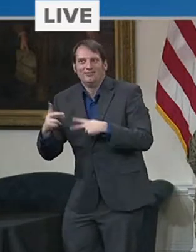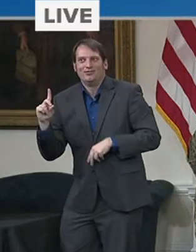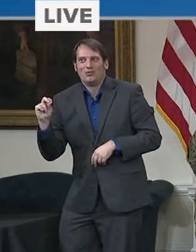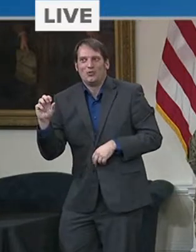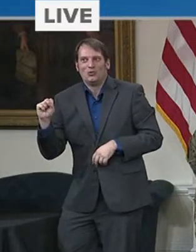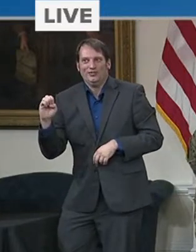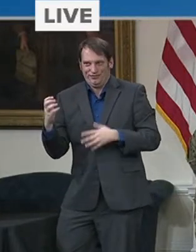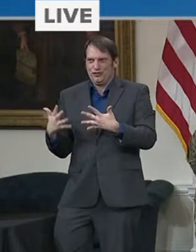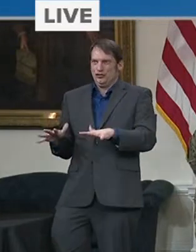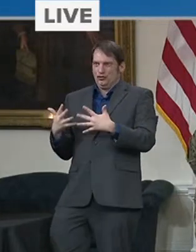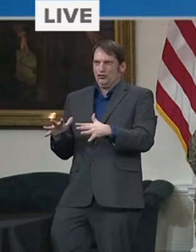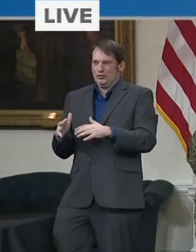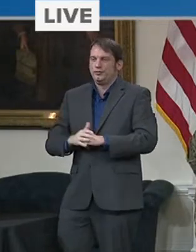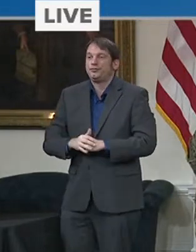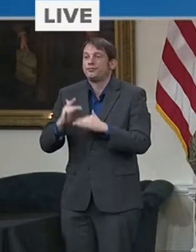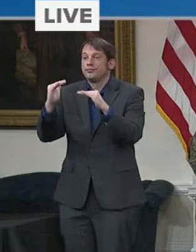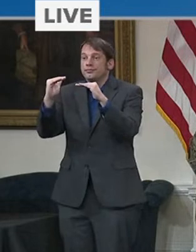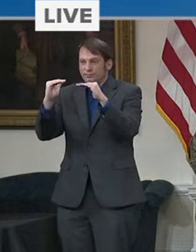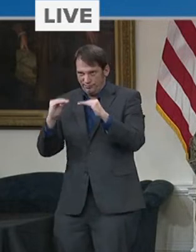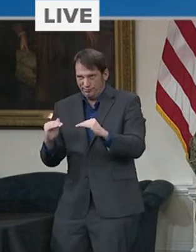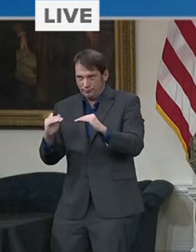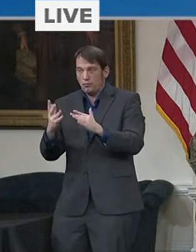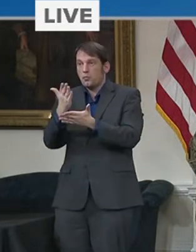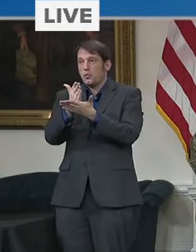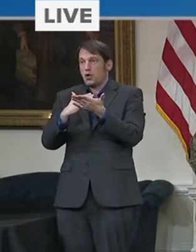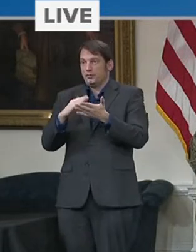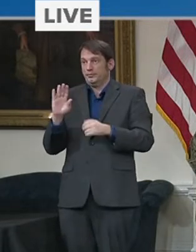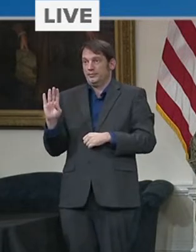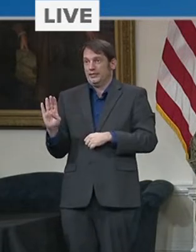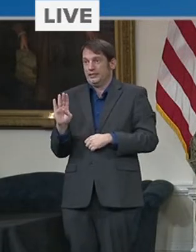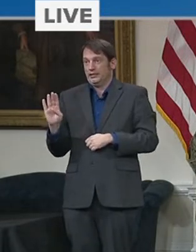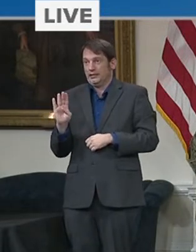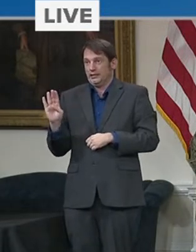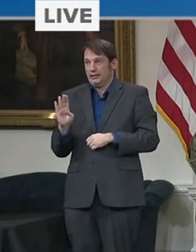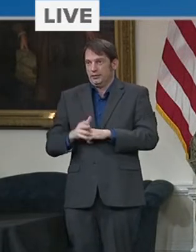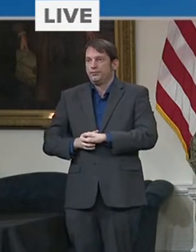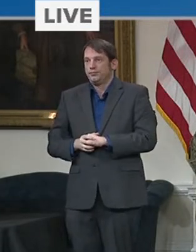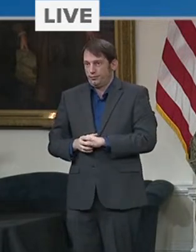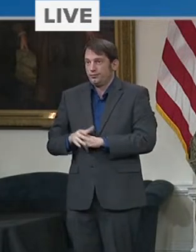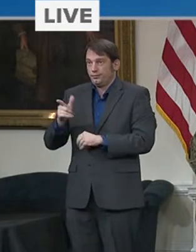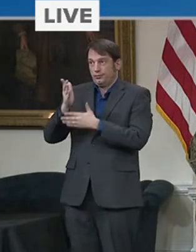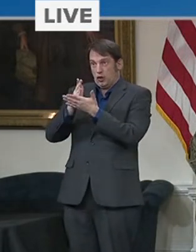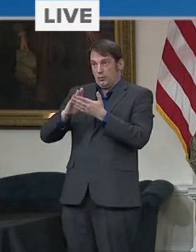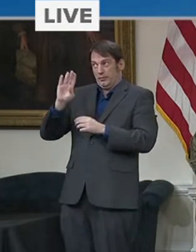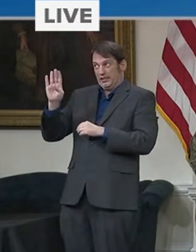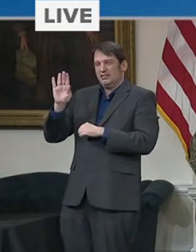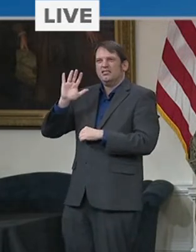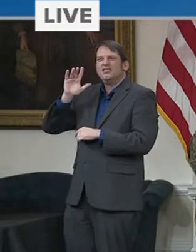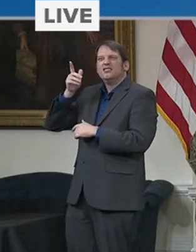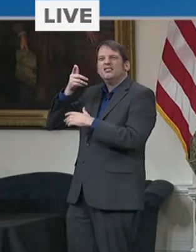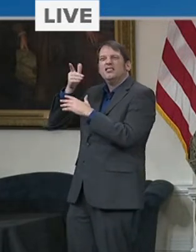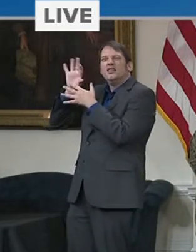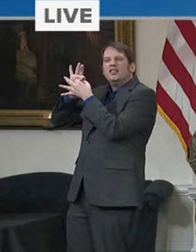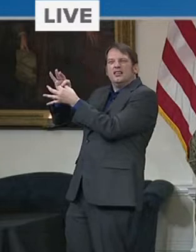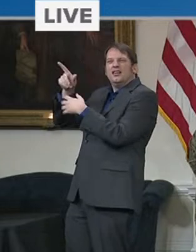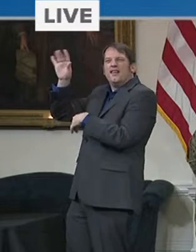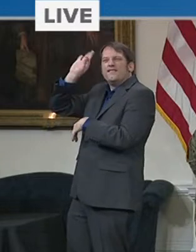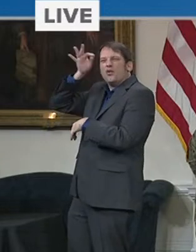B of their federal partnership, which now includes doing vaccinations at